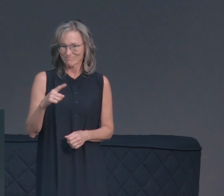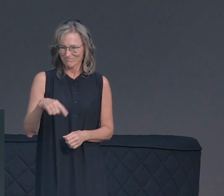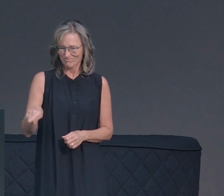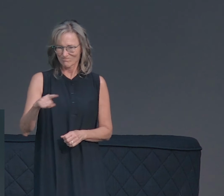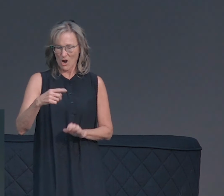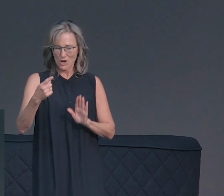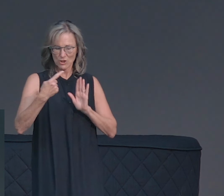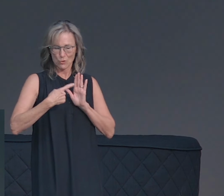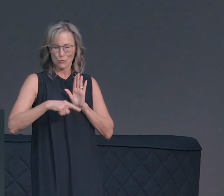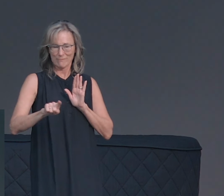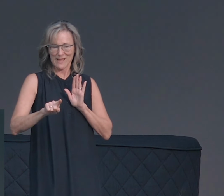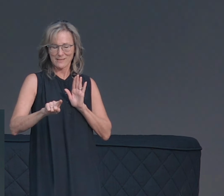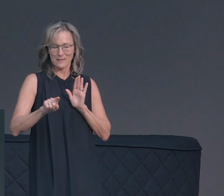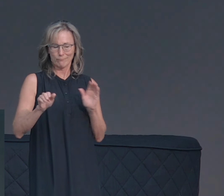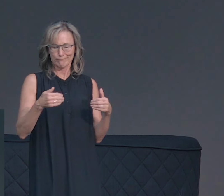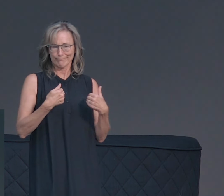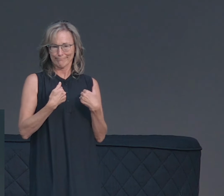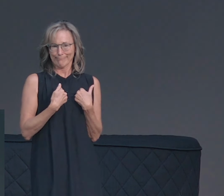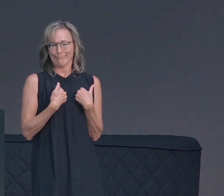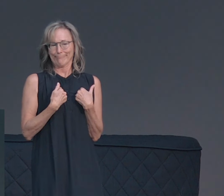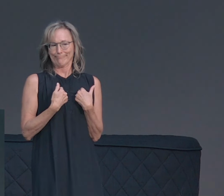else? Let's pray.